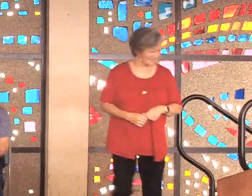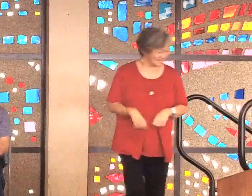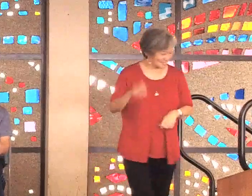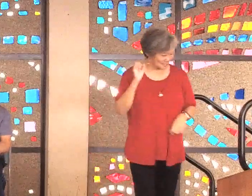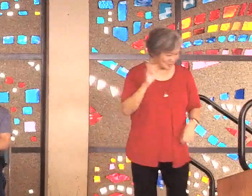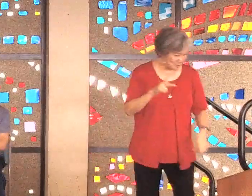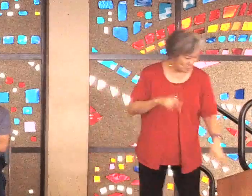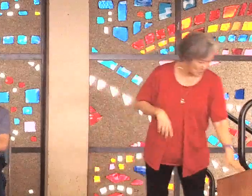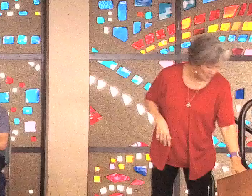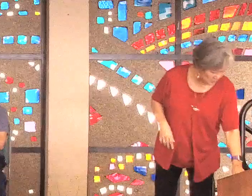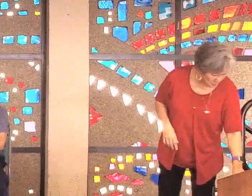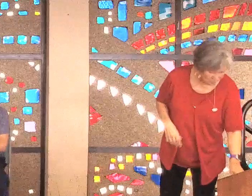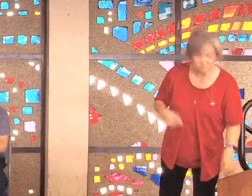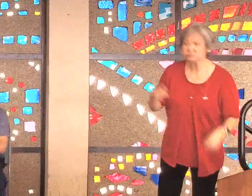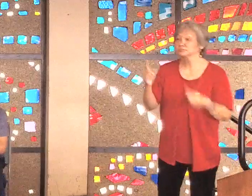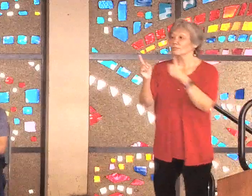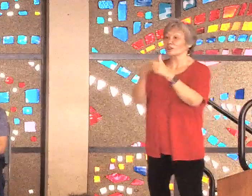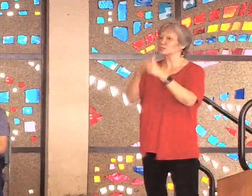okay.